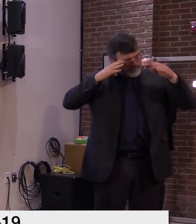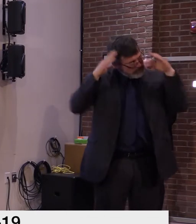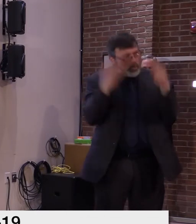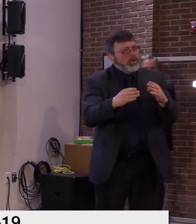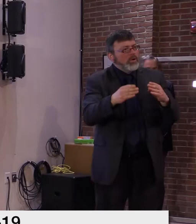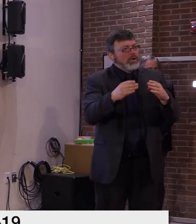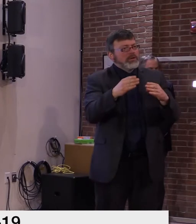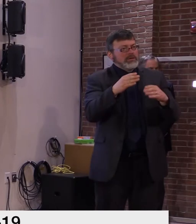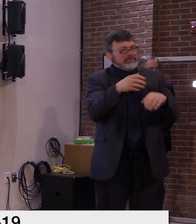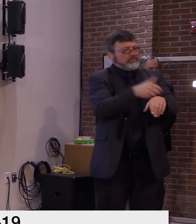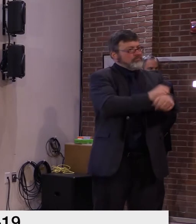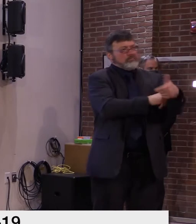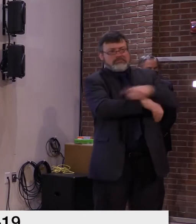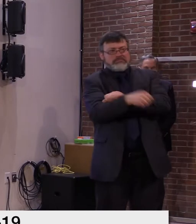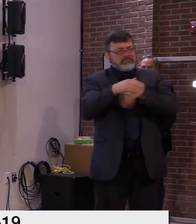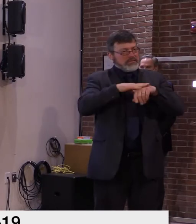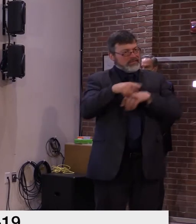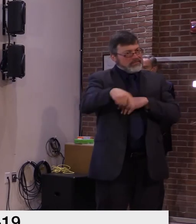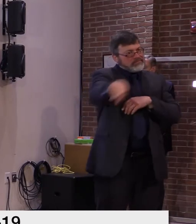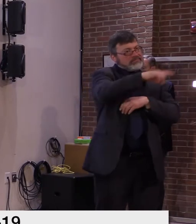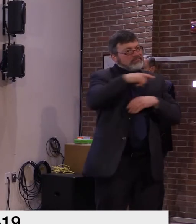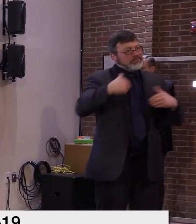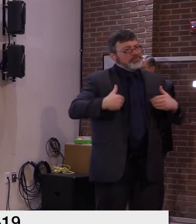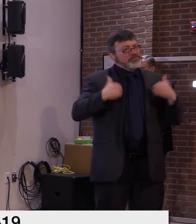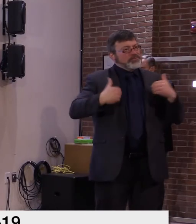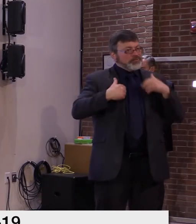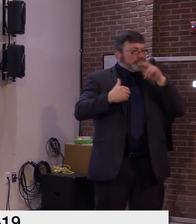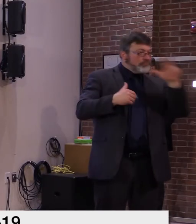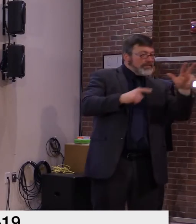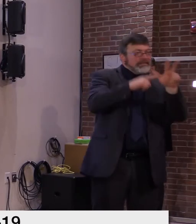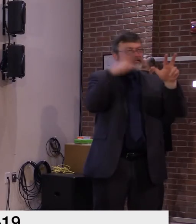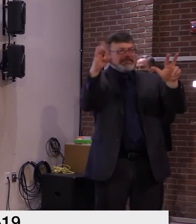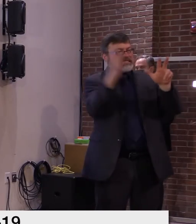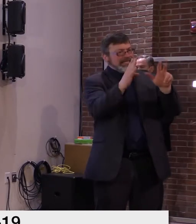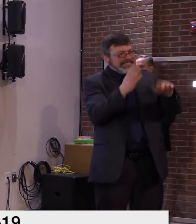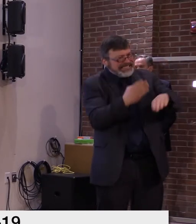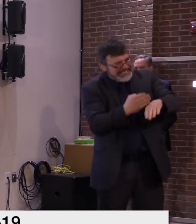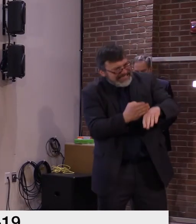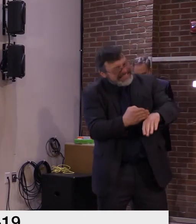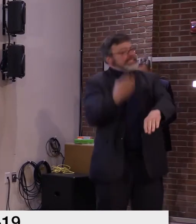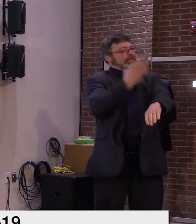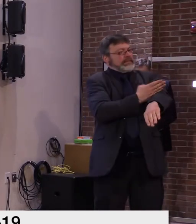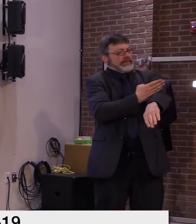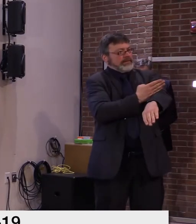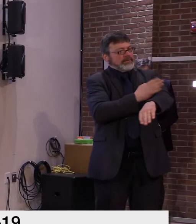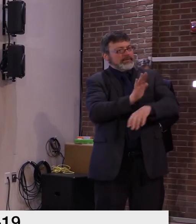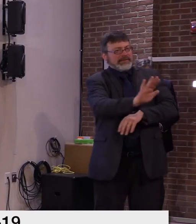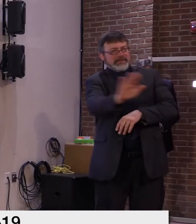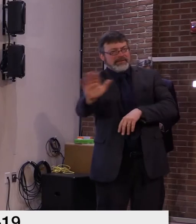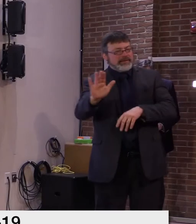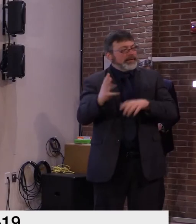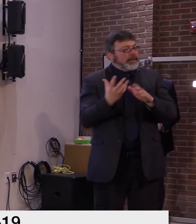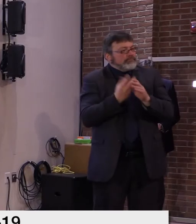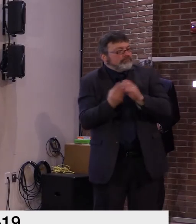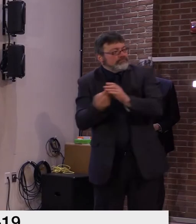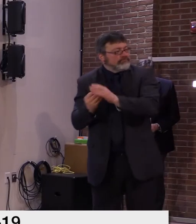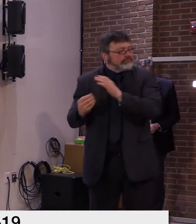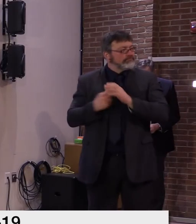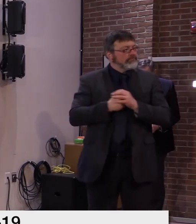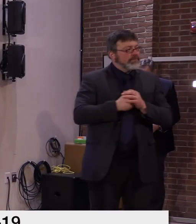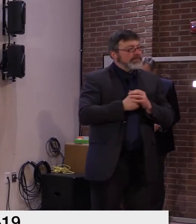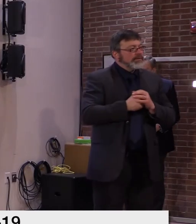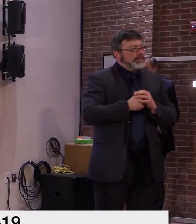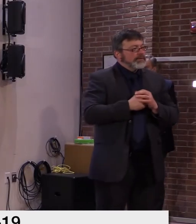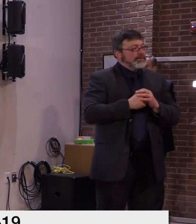time this morning. And at this point, I will turn over the podium to Secretary Dan French, who is going to speak about the Education Recovery